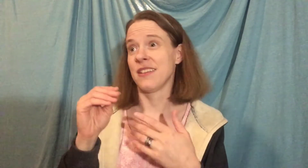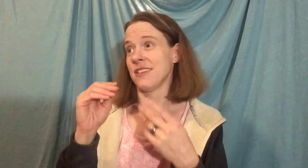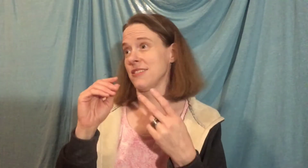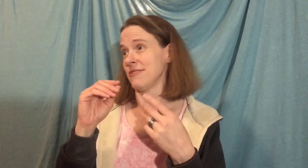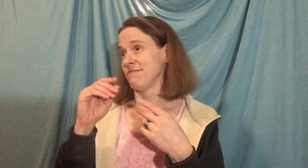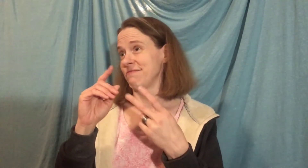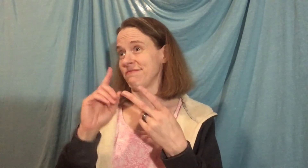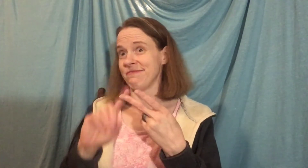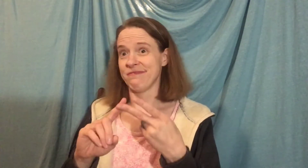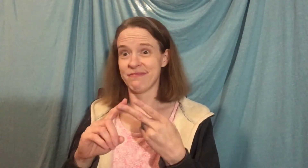academics,